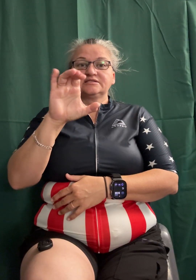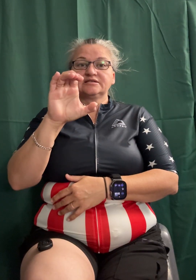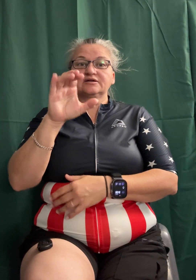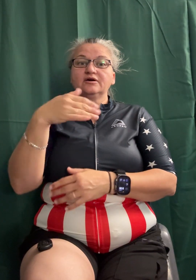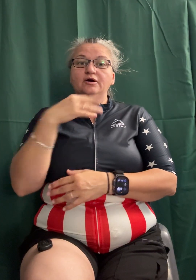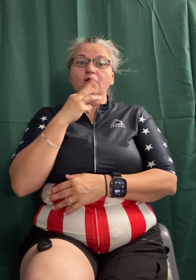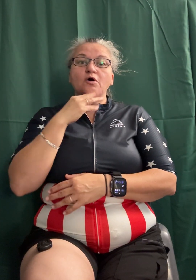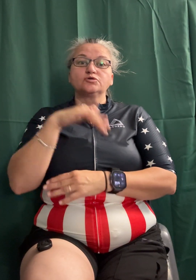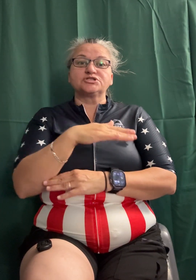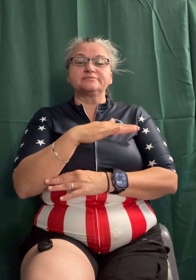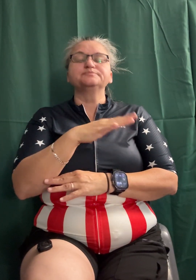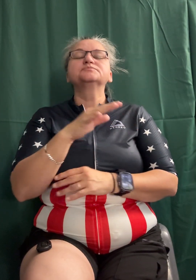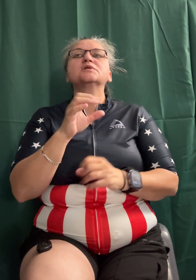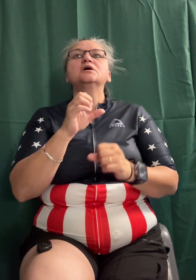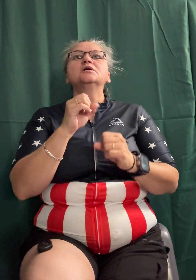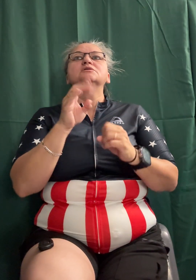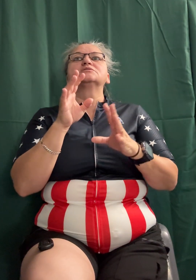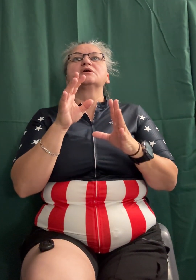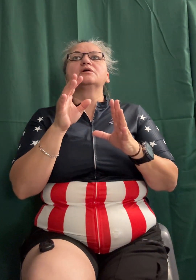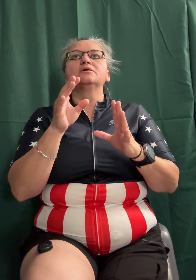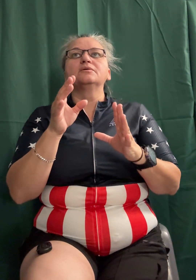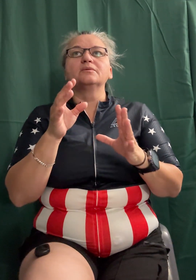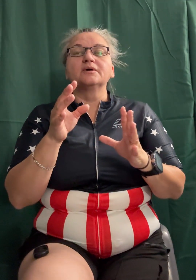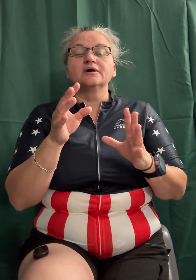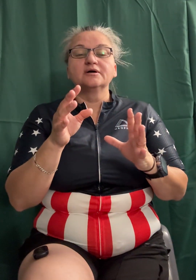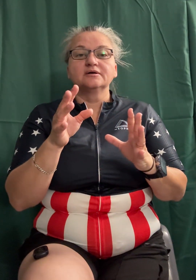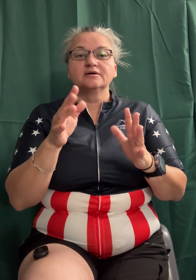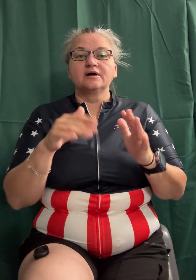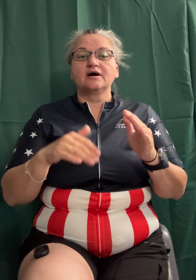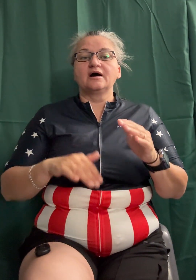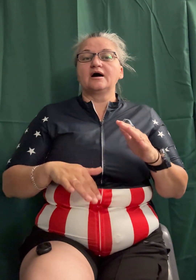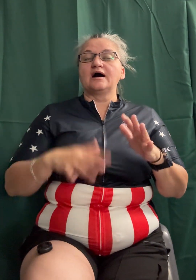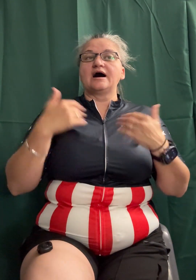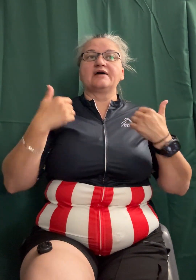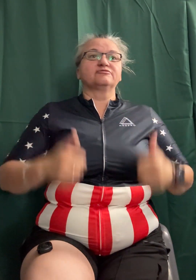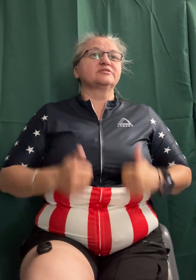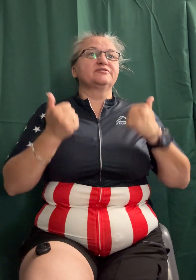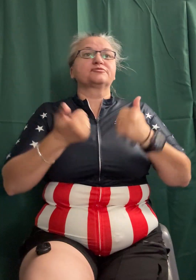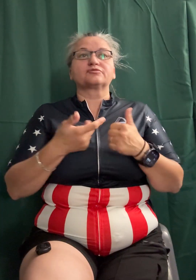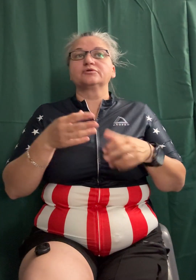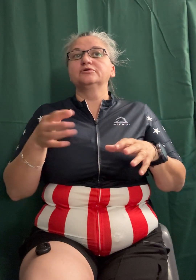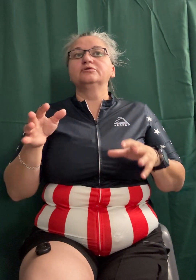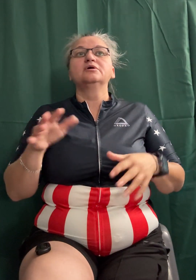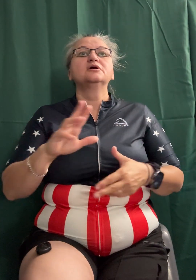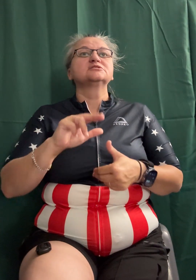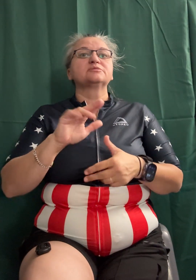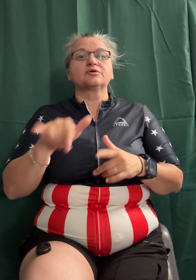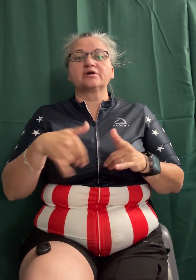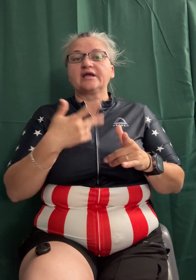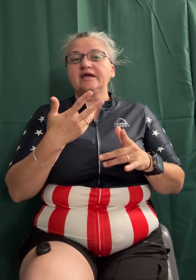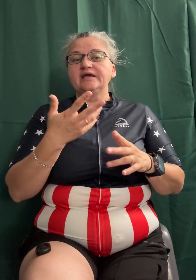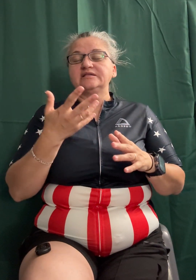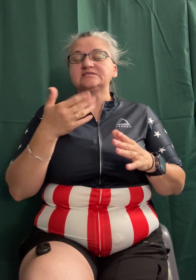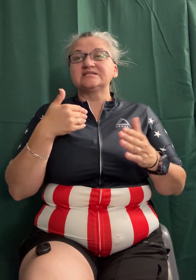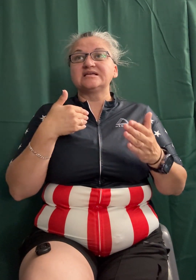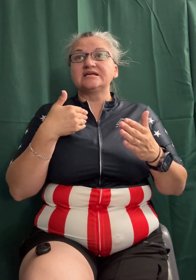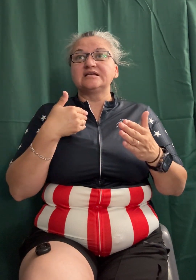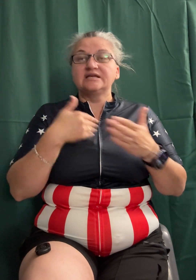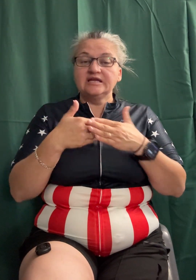Atlantic Ocean. So I've lived through some hurricanes